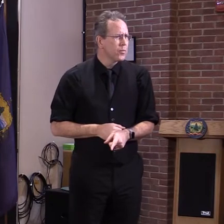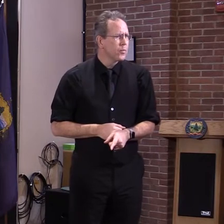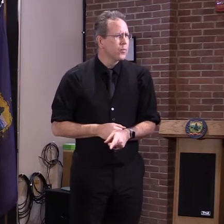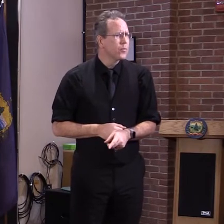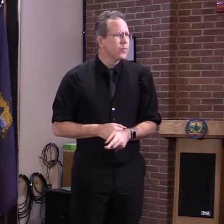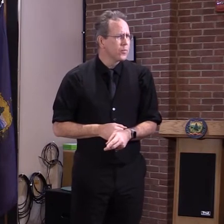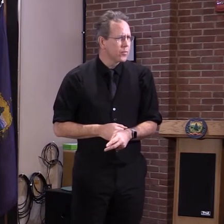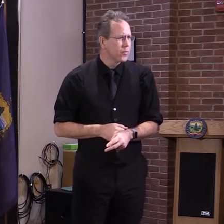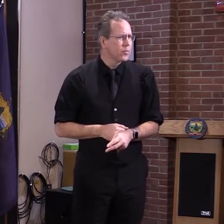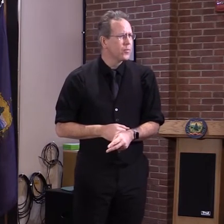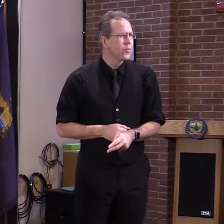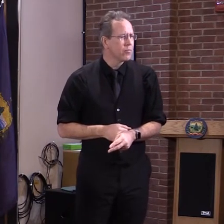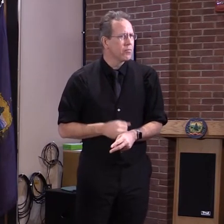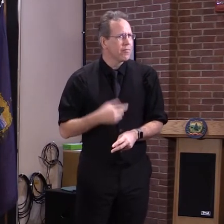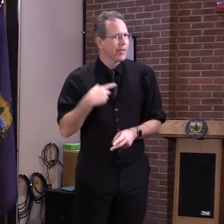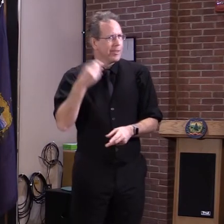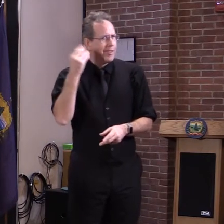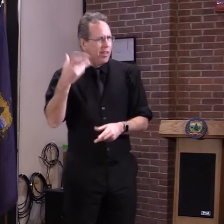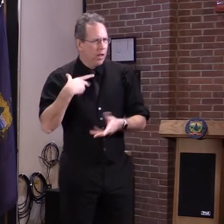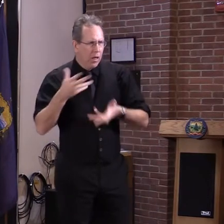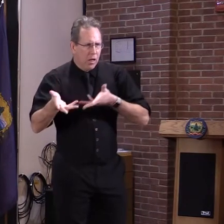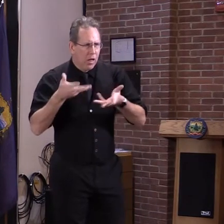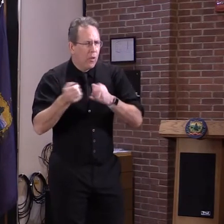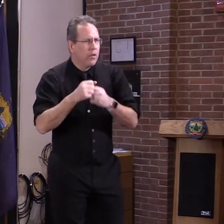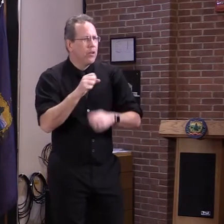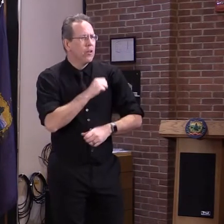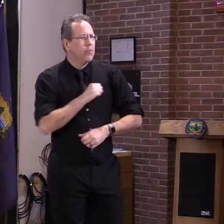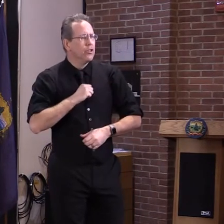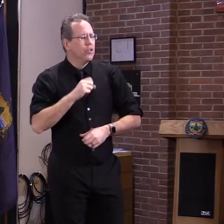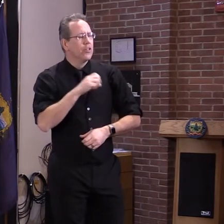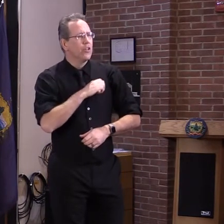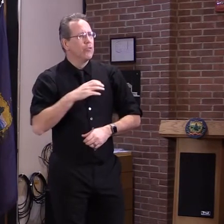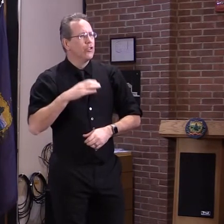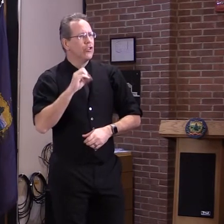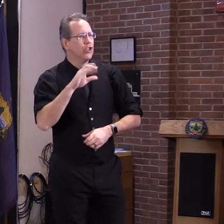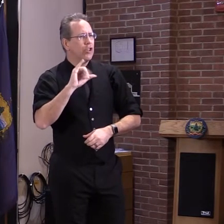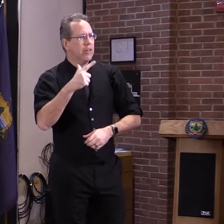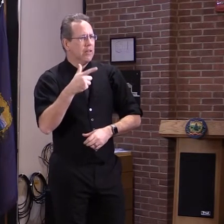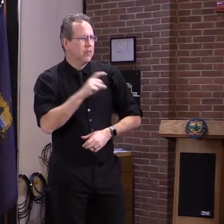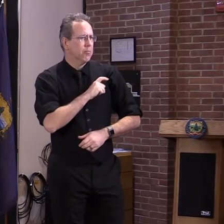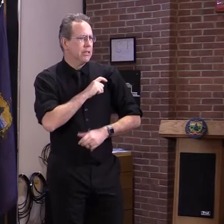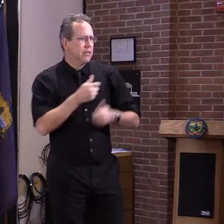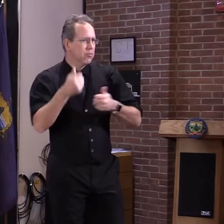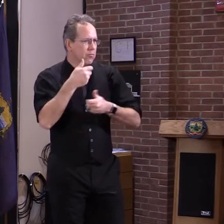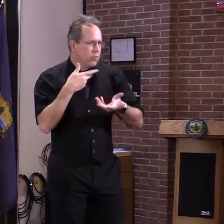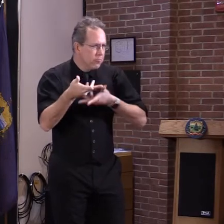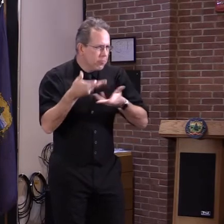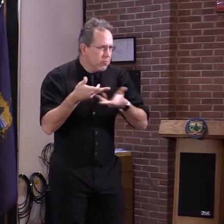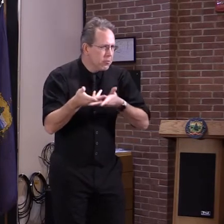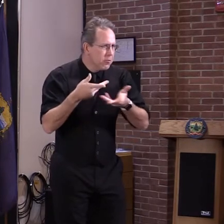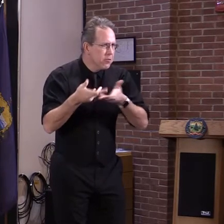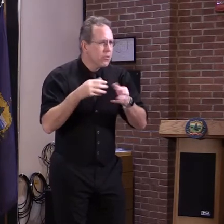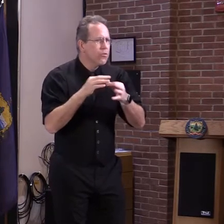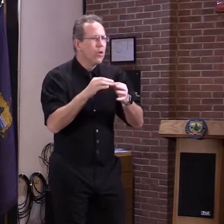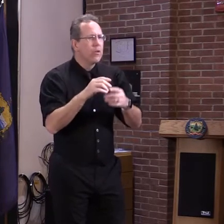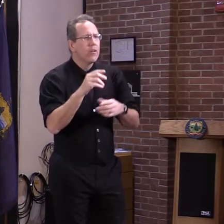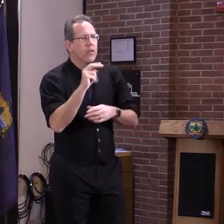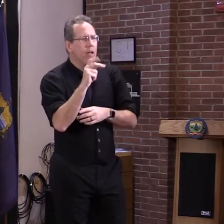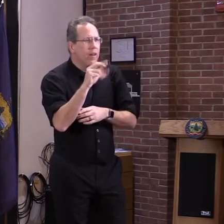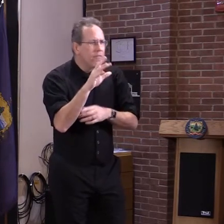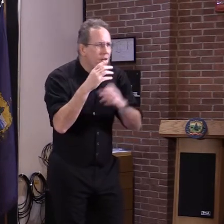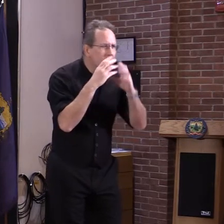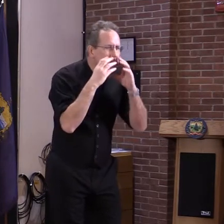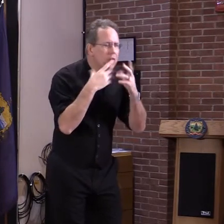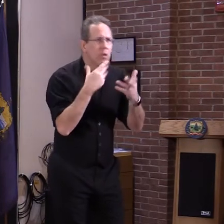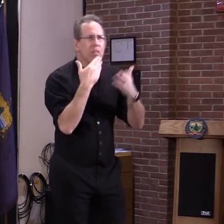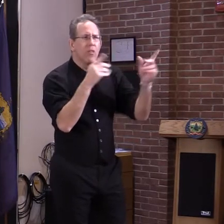lengthy email back and forth with me last week before getting some KN95 at our local libraries. We appreciate that, and we were able to let